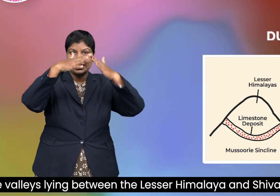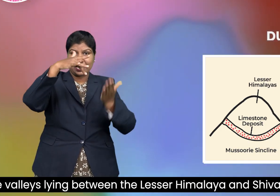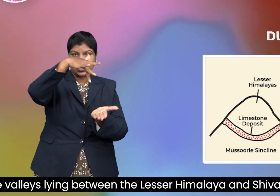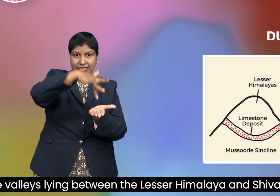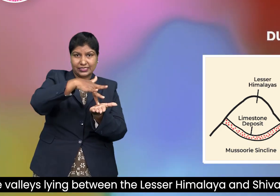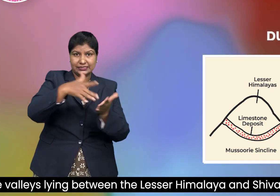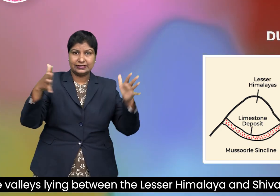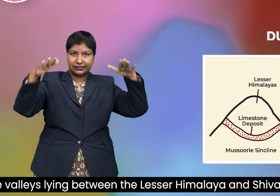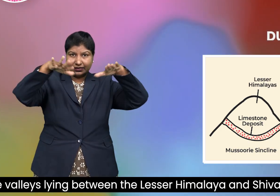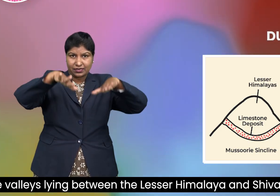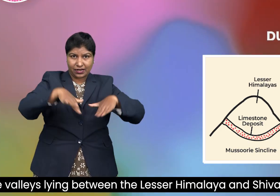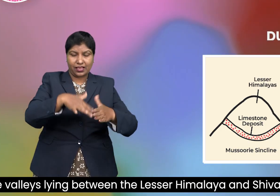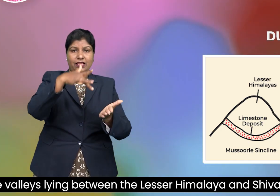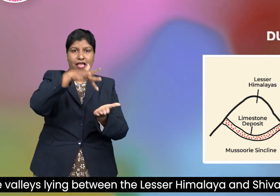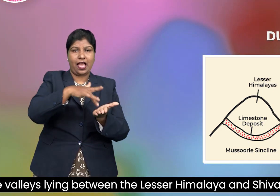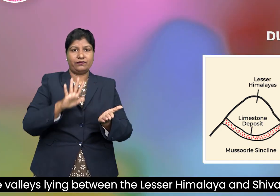the